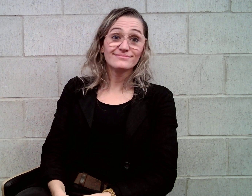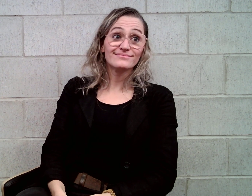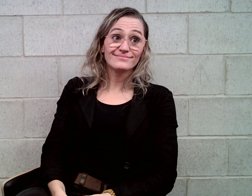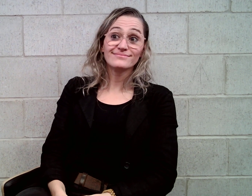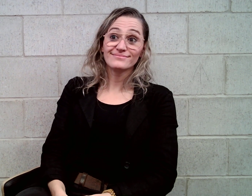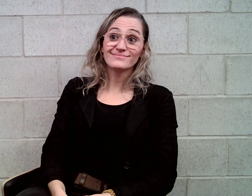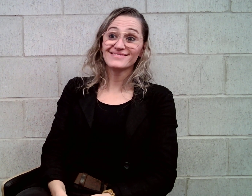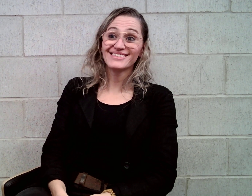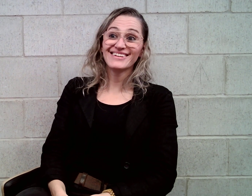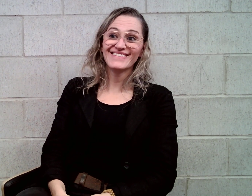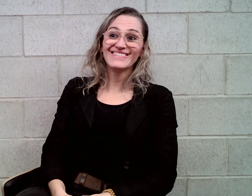at all.